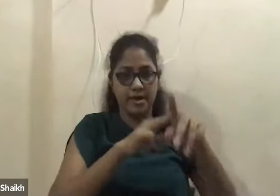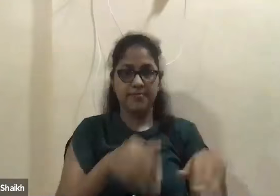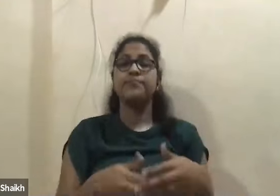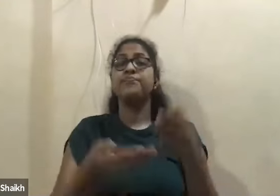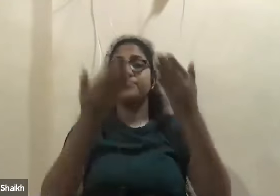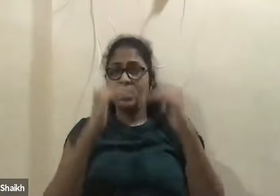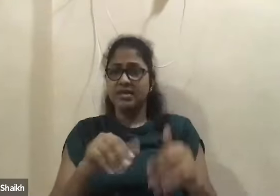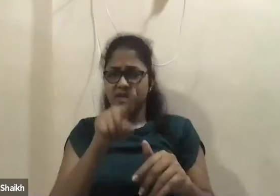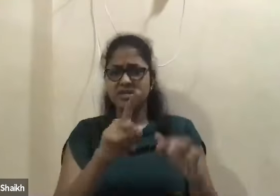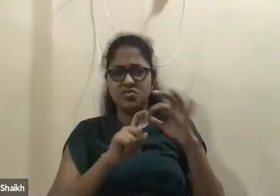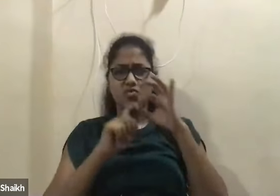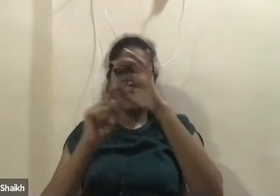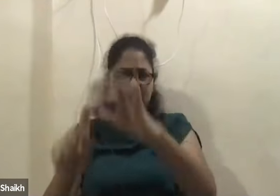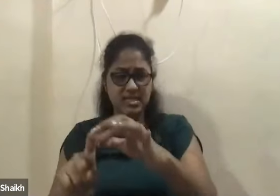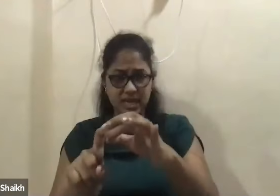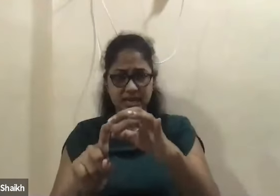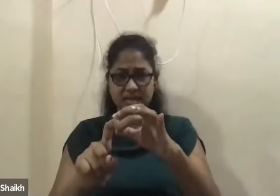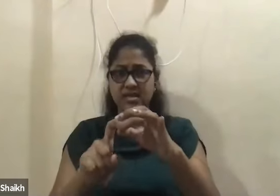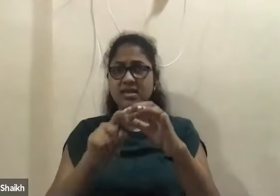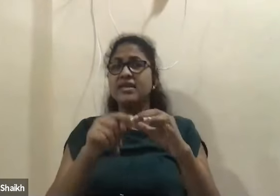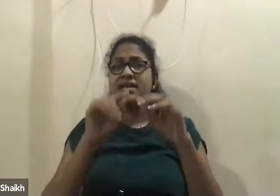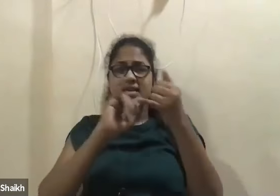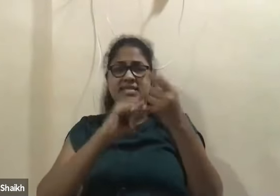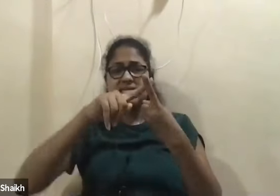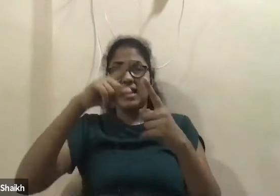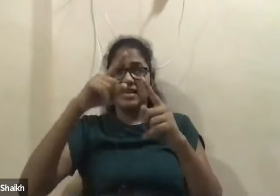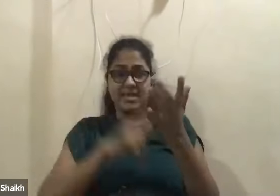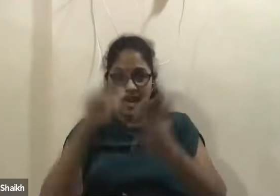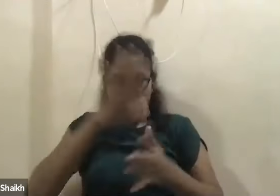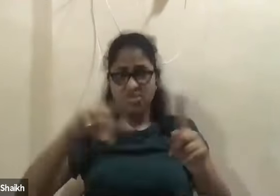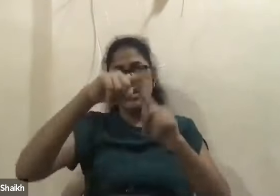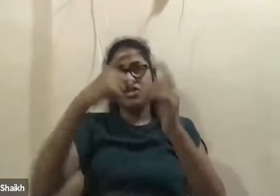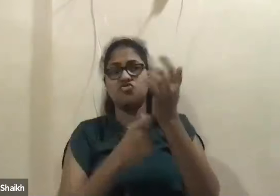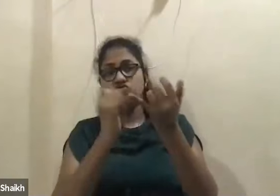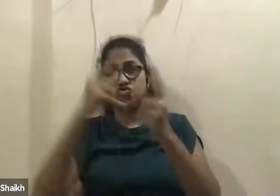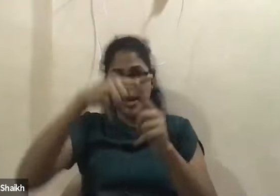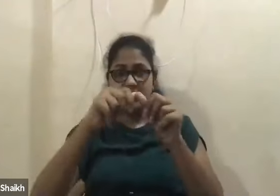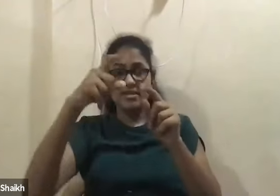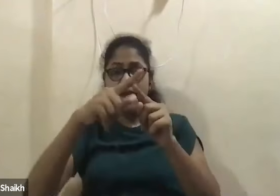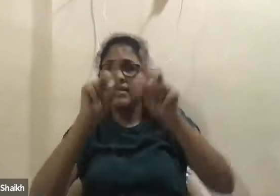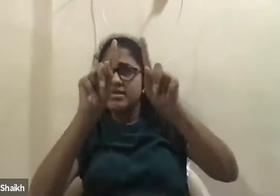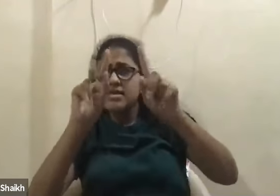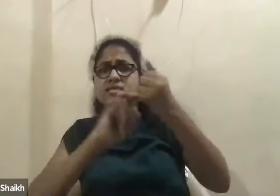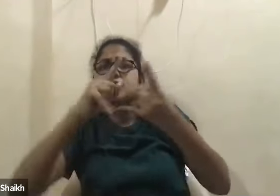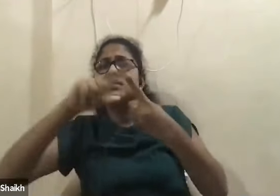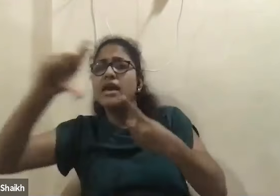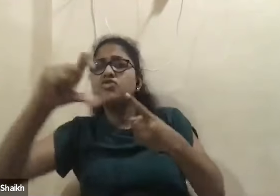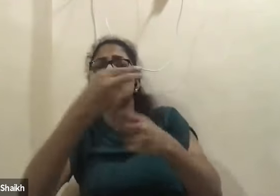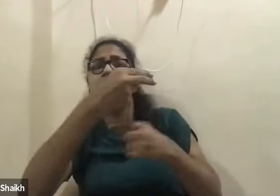one more question is, which section of the National Trust Act mentions disabilities? Okay, let me just tell